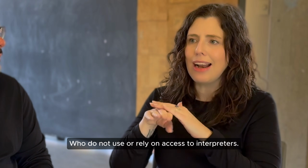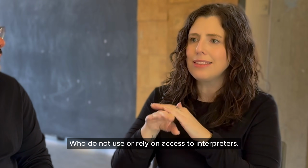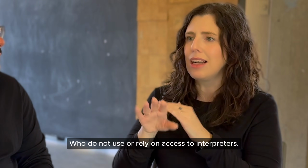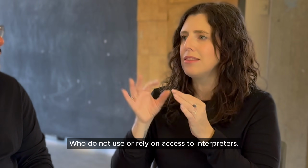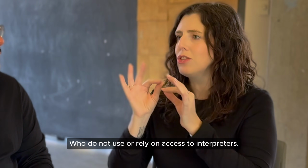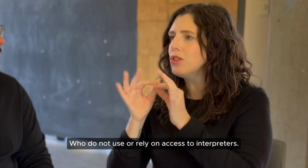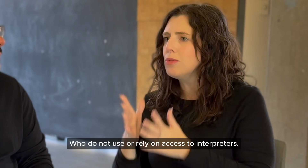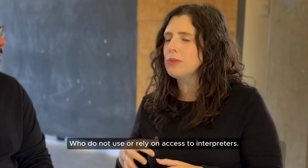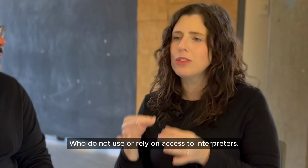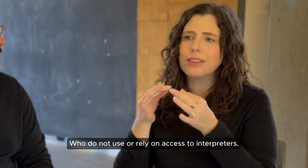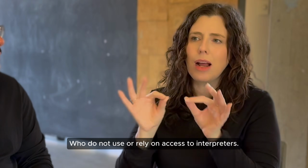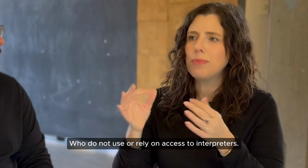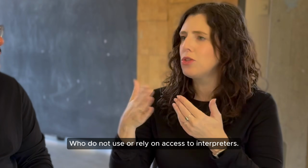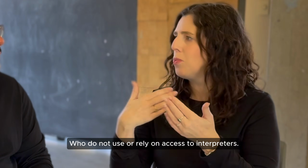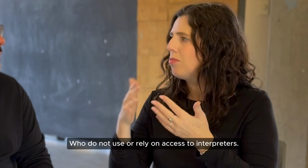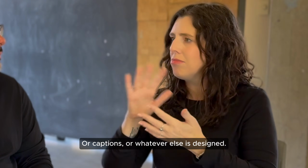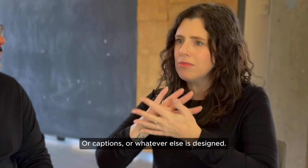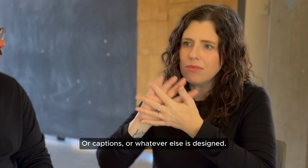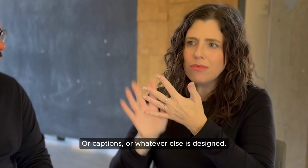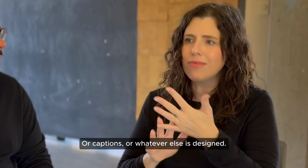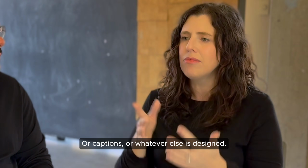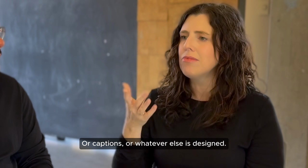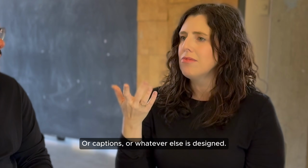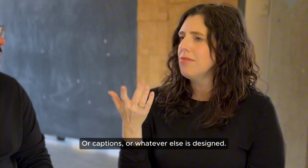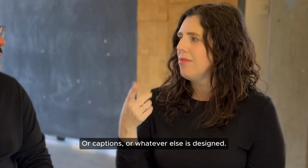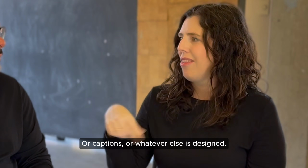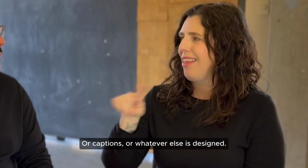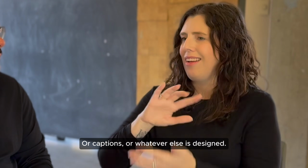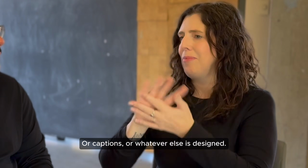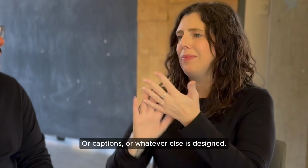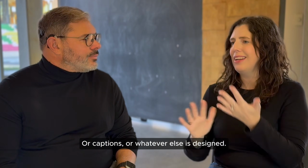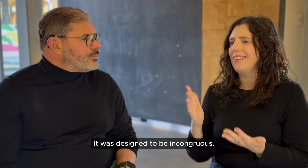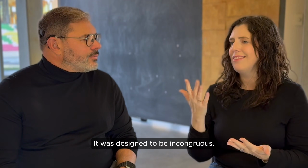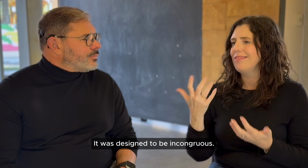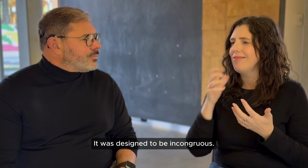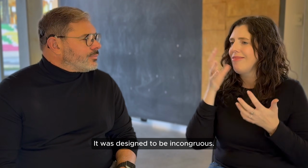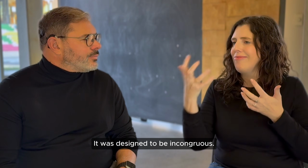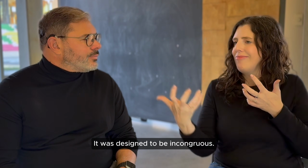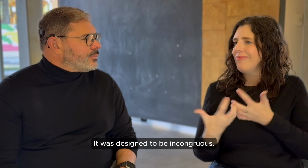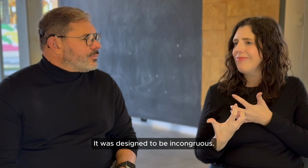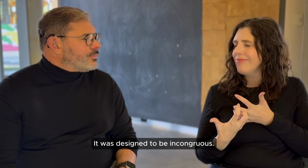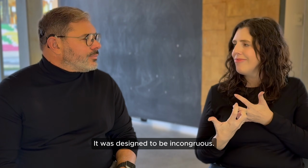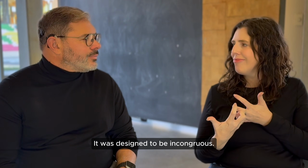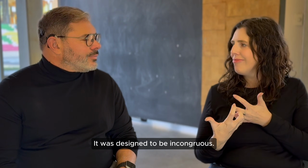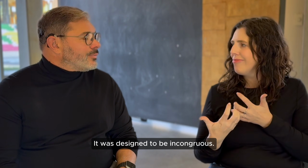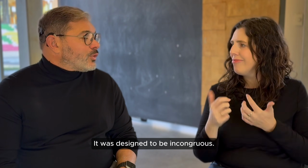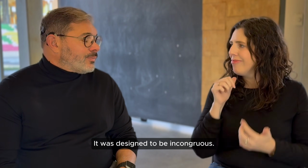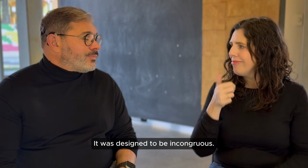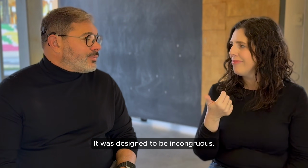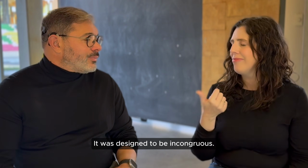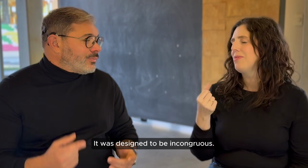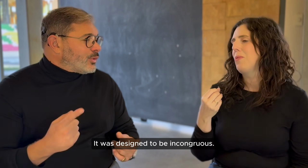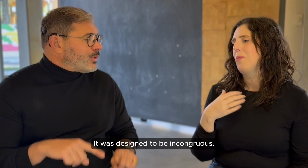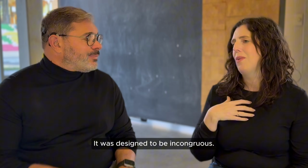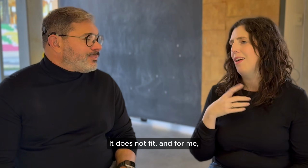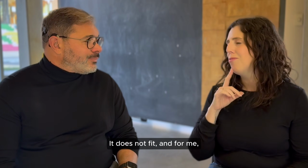on access to interpreters or captioning or whatever is designed. They designed it to be Agreed. incongruous. It doesn't